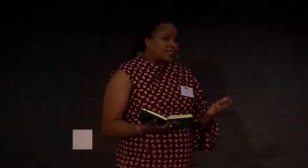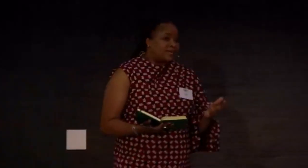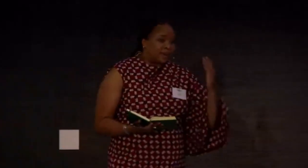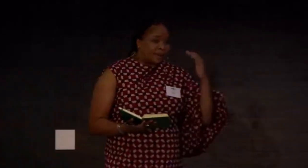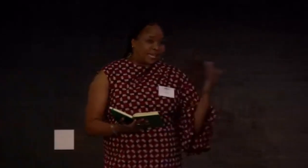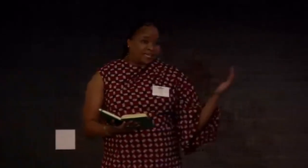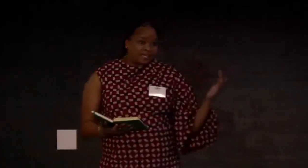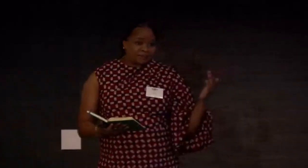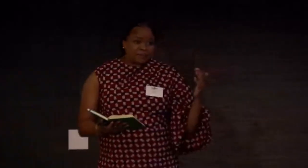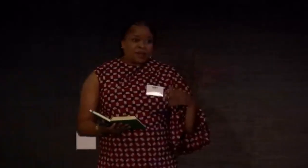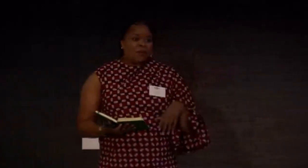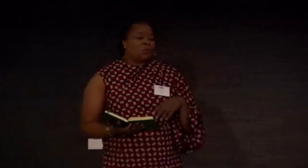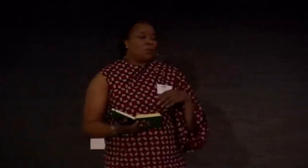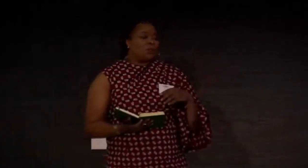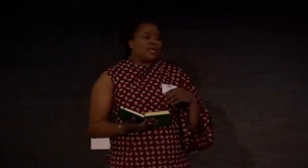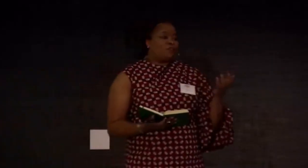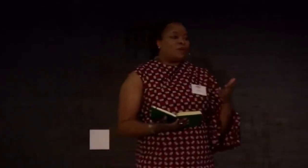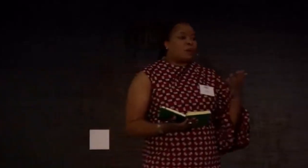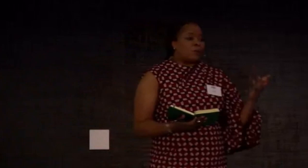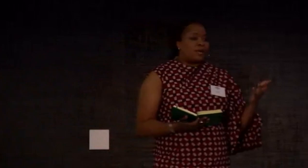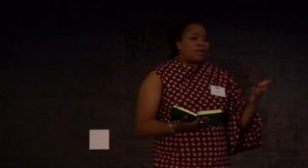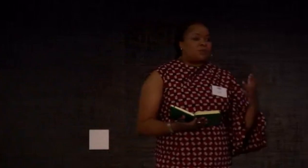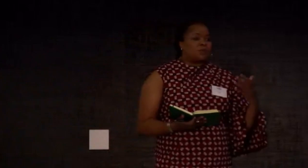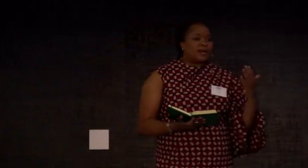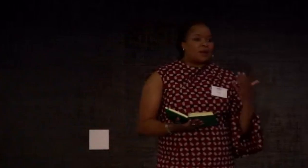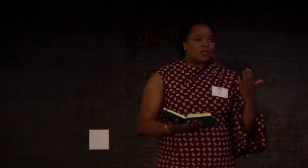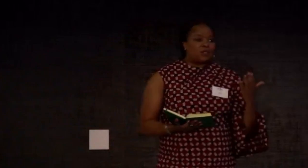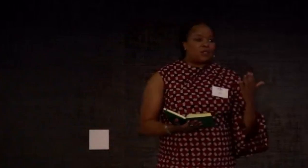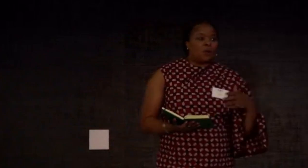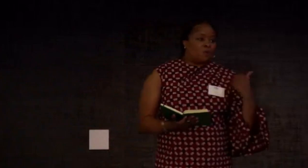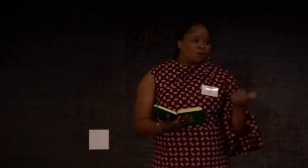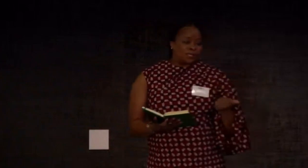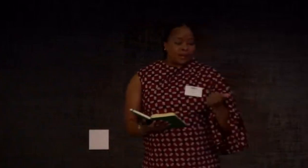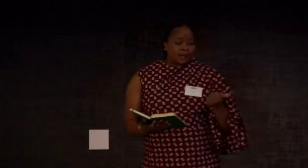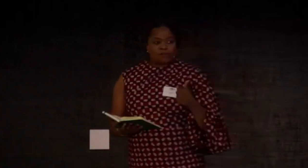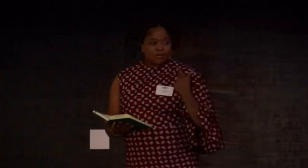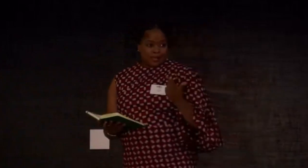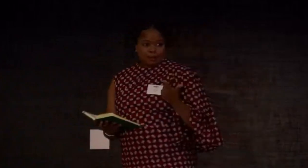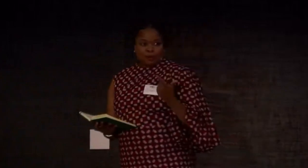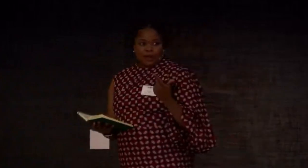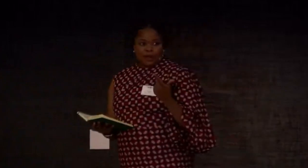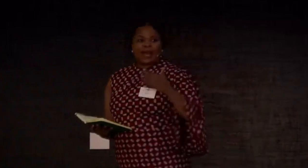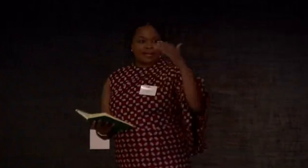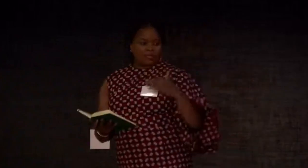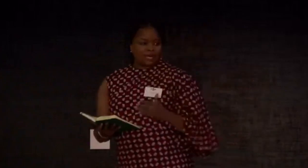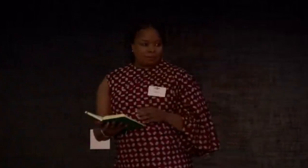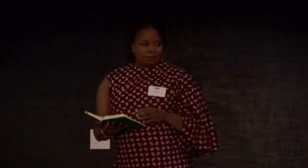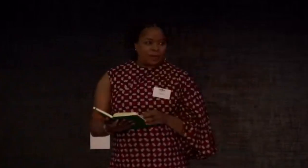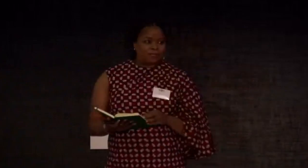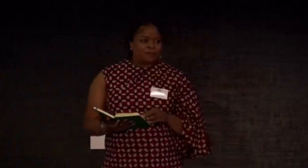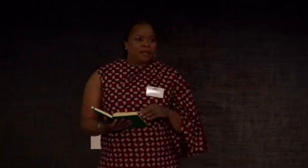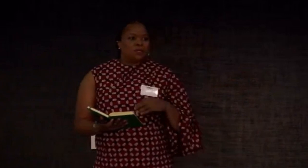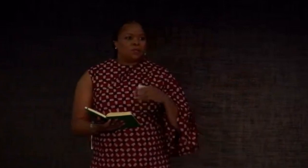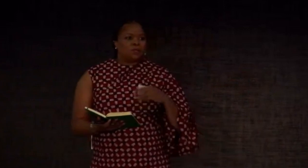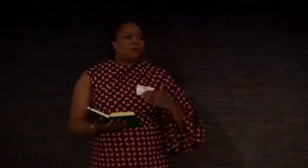market target. We're also looking at developing our products because right now, as you know, we've got the CRM Prof and the CRM Prac and our training